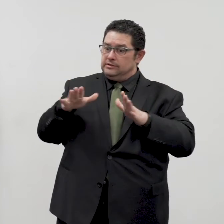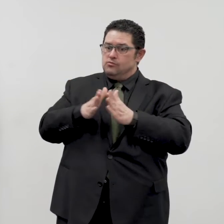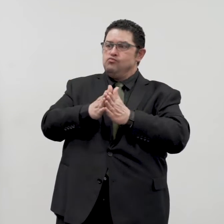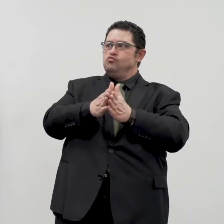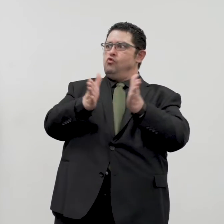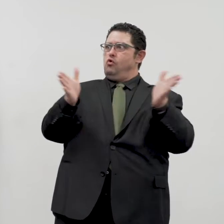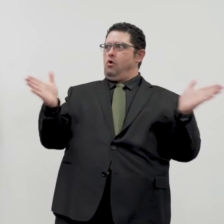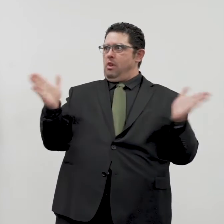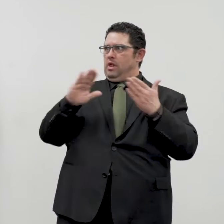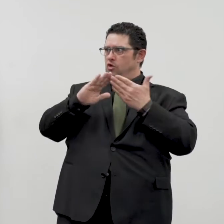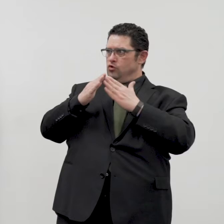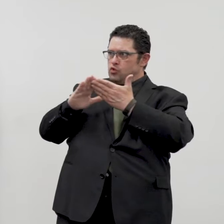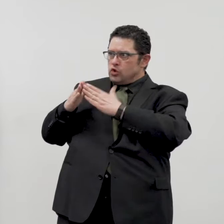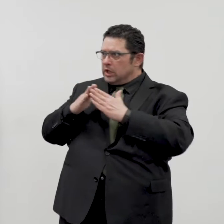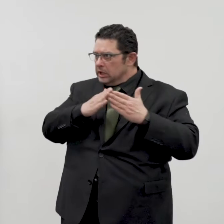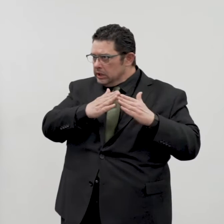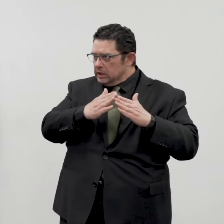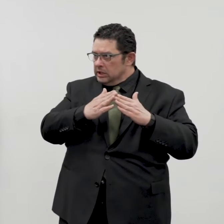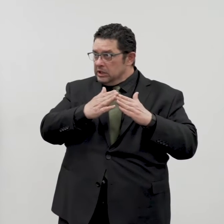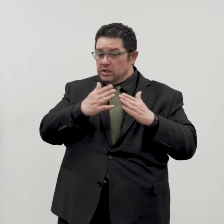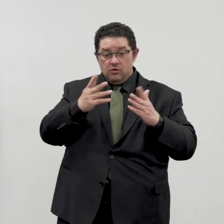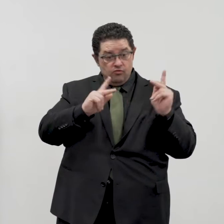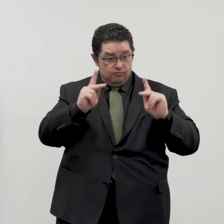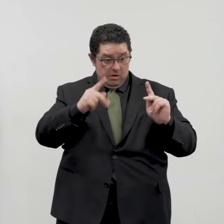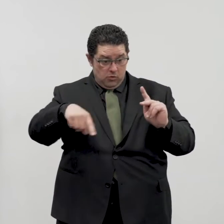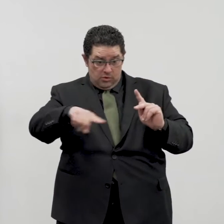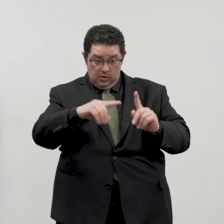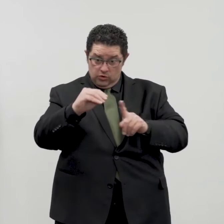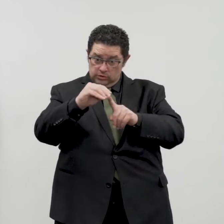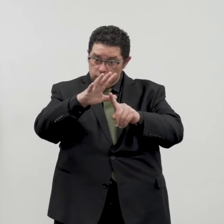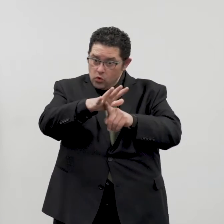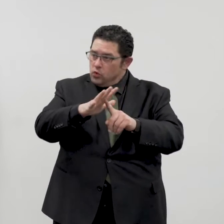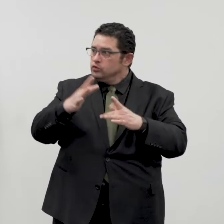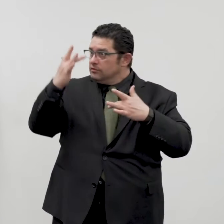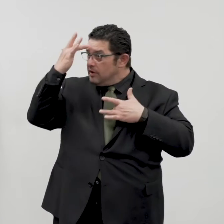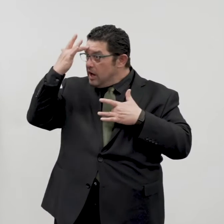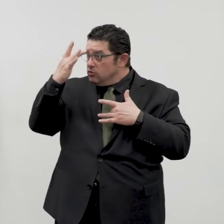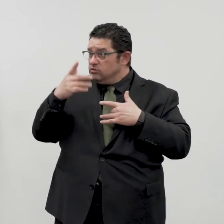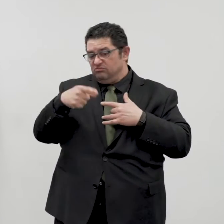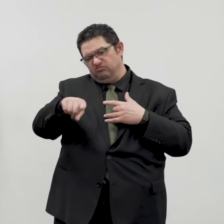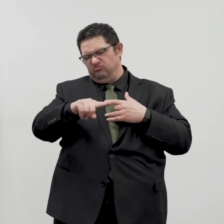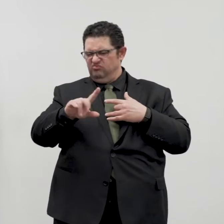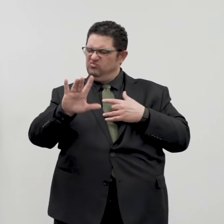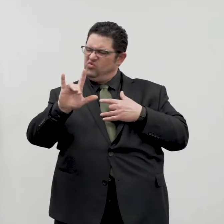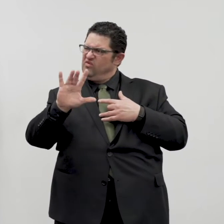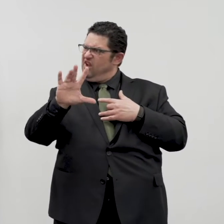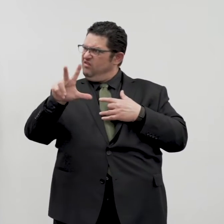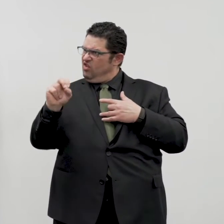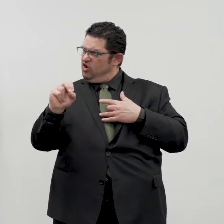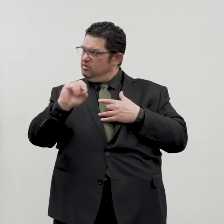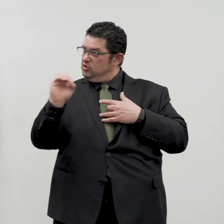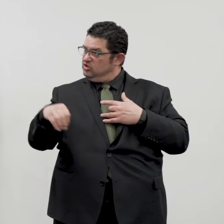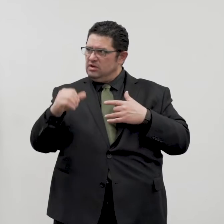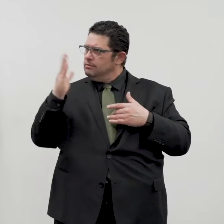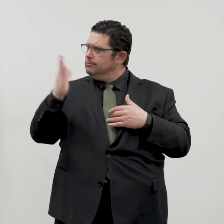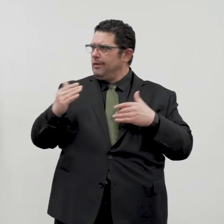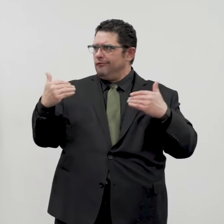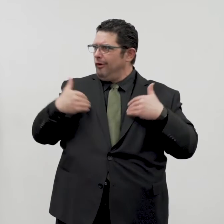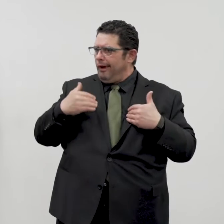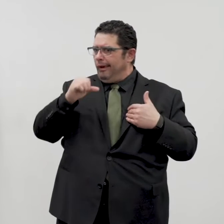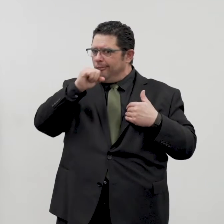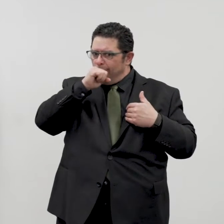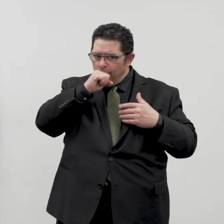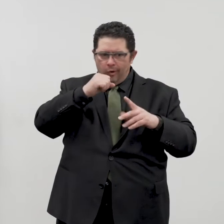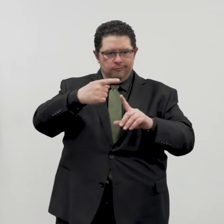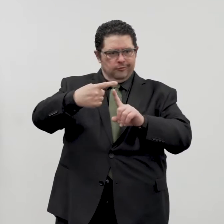who have immunity, which means they were exposed to the virus. They were part of that 25 or 30% that never had symptoms and